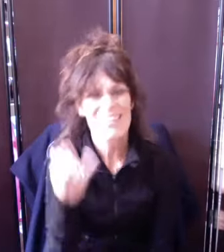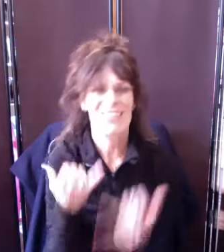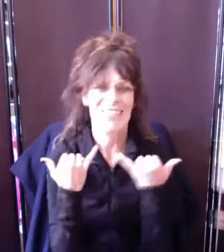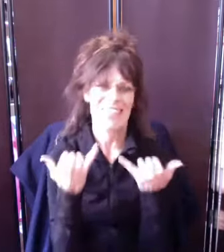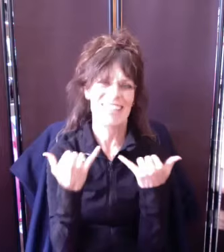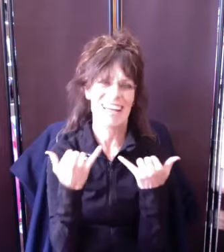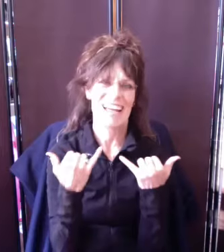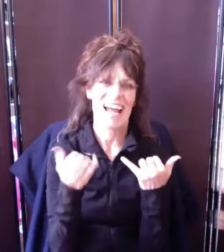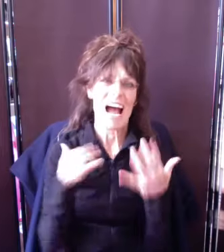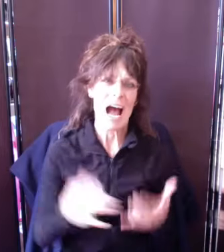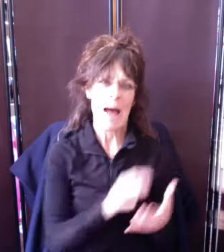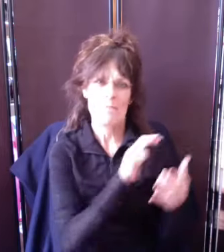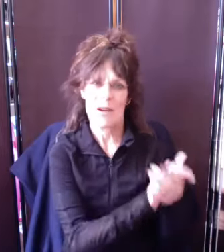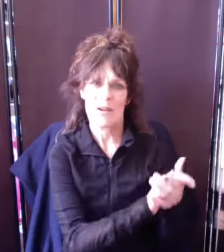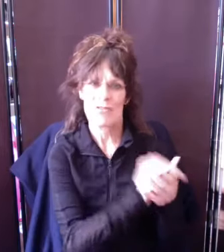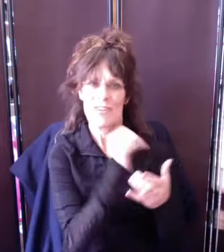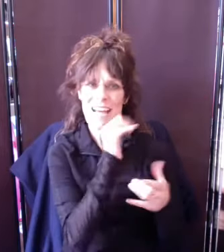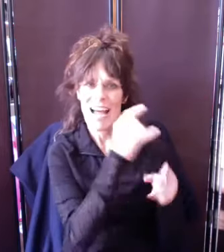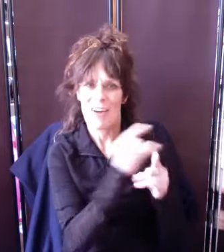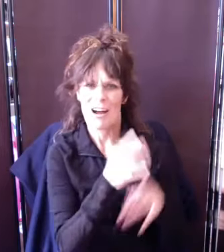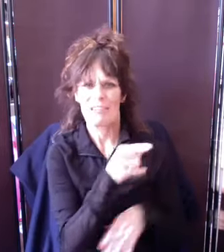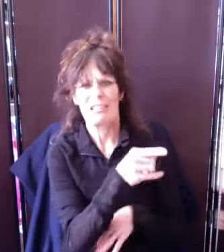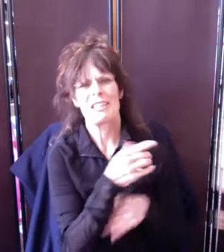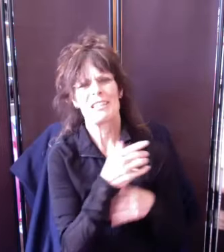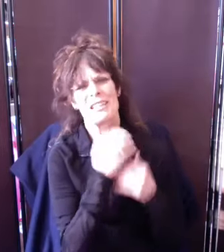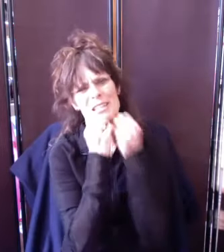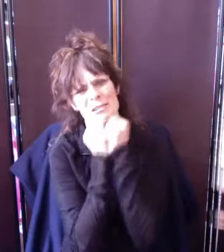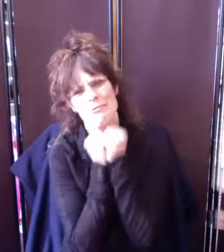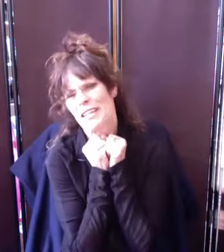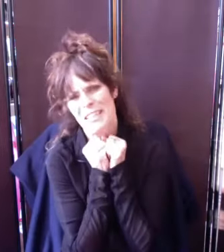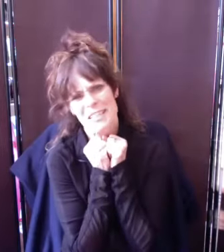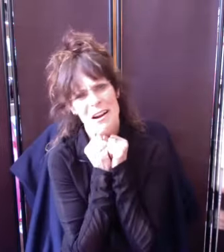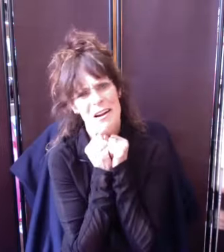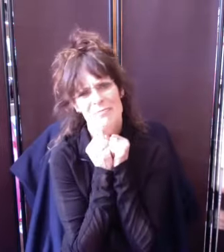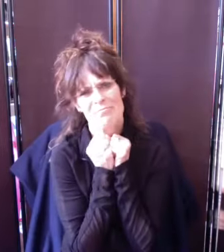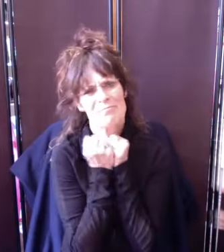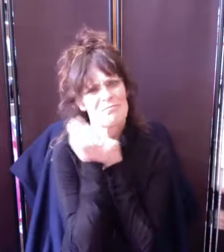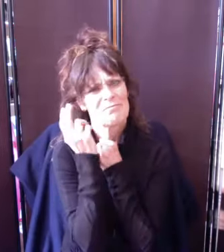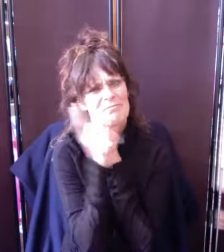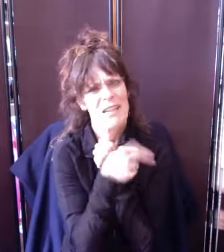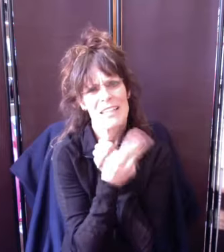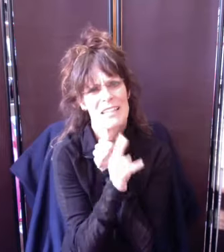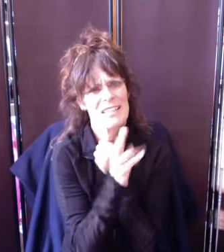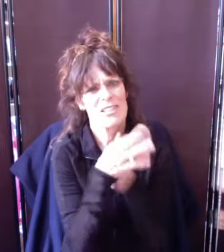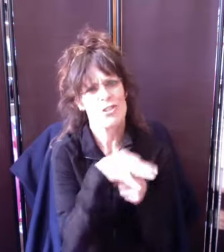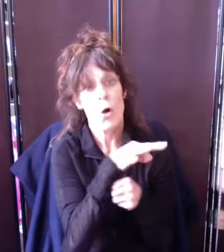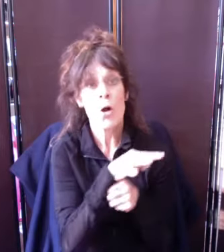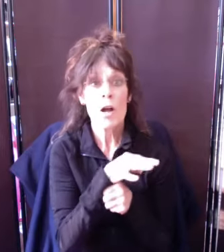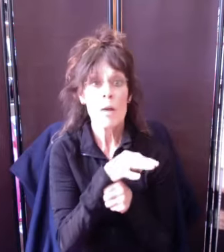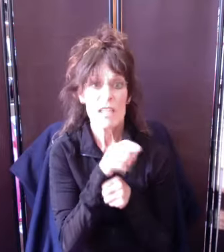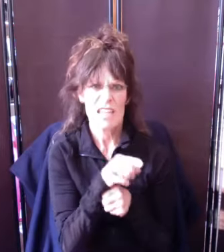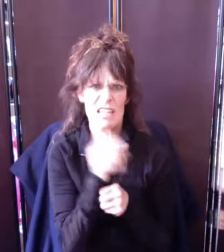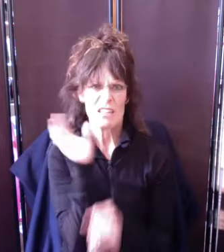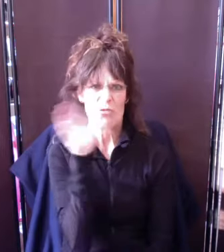a non-alcoholic. He's a sweetheart, bless his soul. But he's strange. You ever notice this?